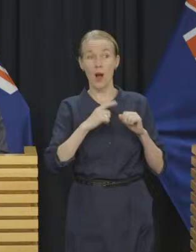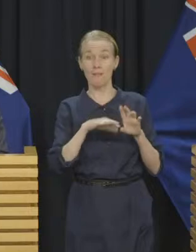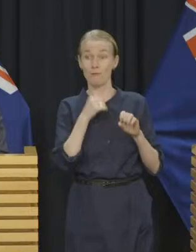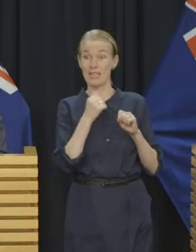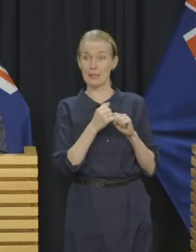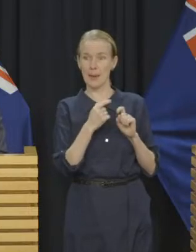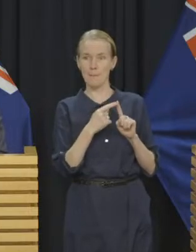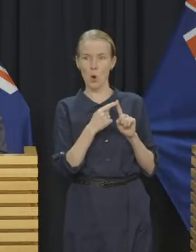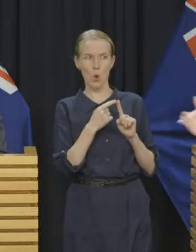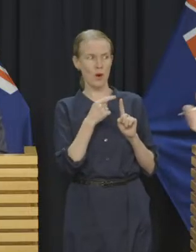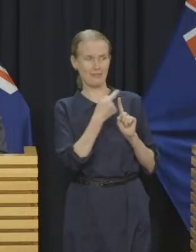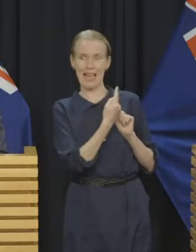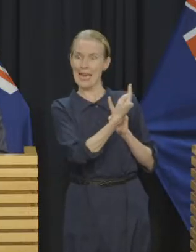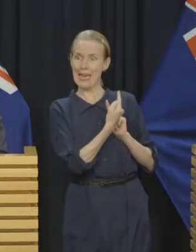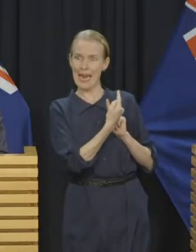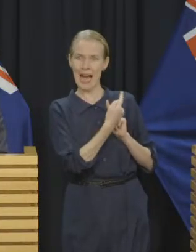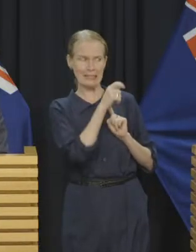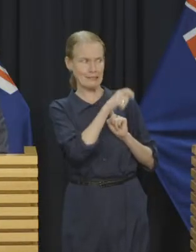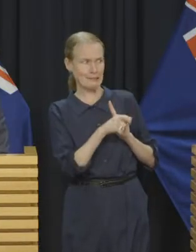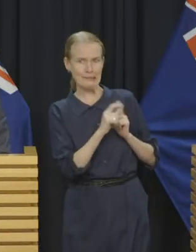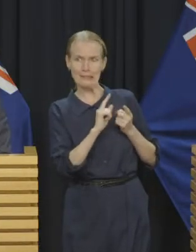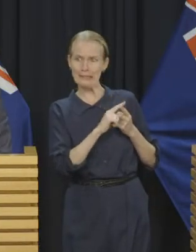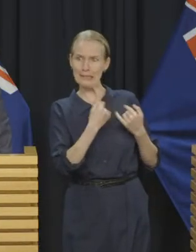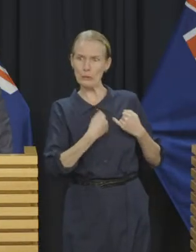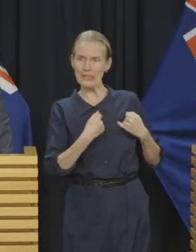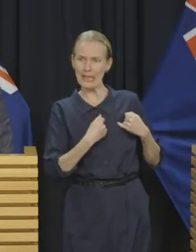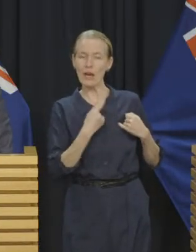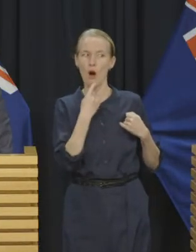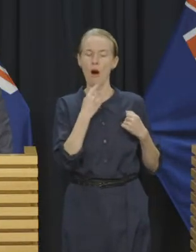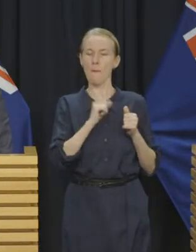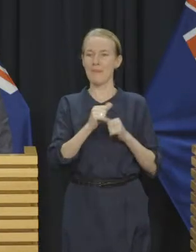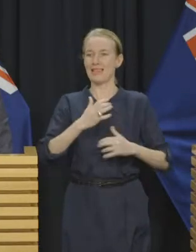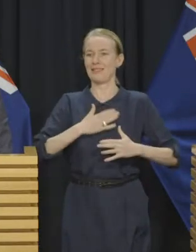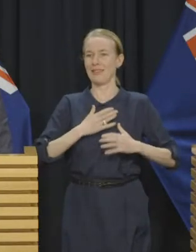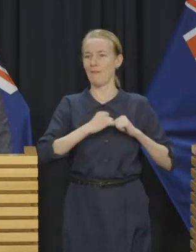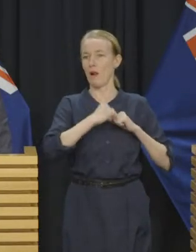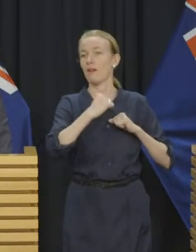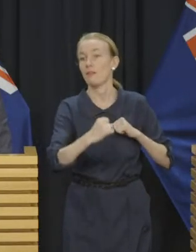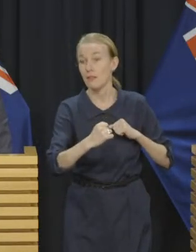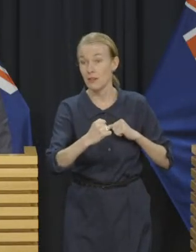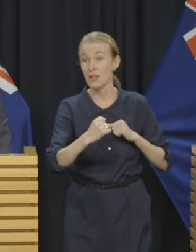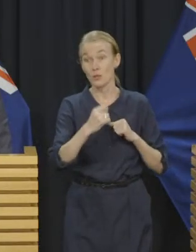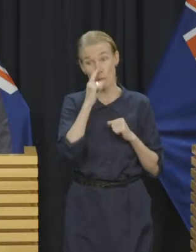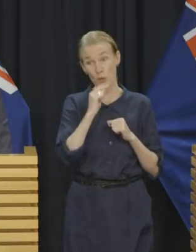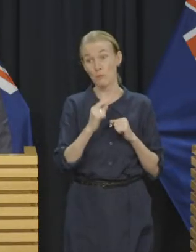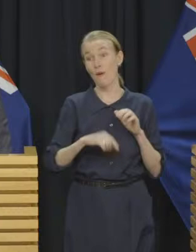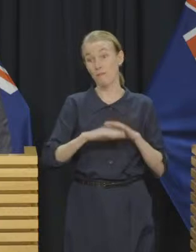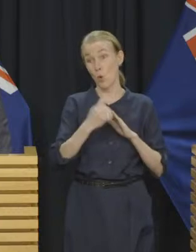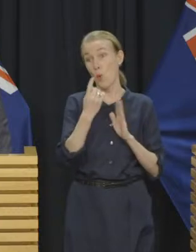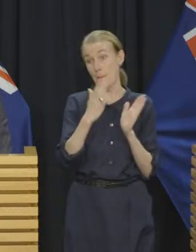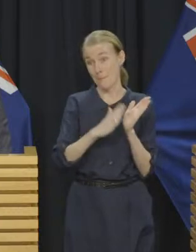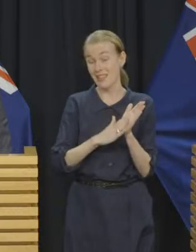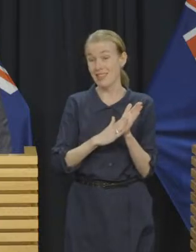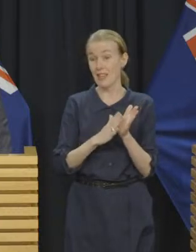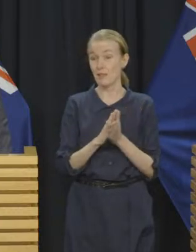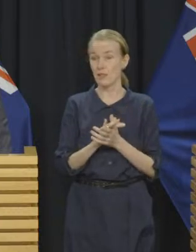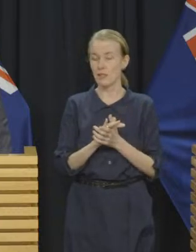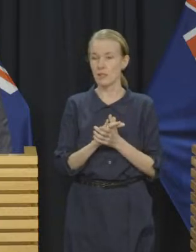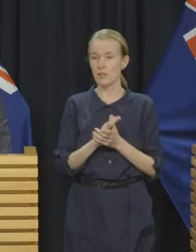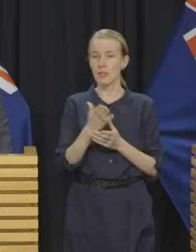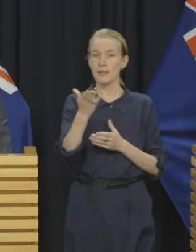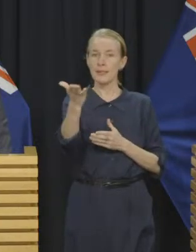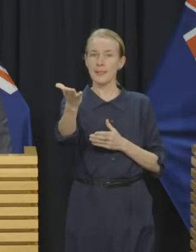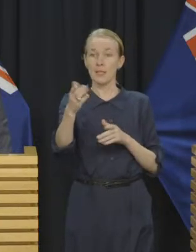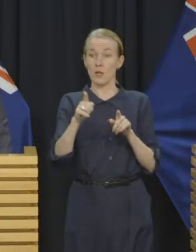bubble becoming infected, end up staying for quite a long period of time, and possibly up to even the whole month. So only a quarter of people